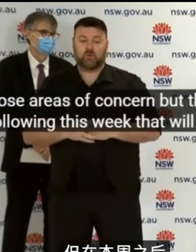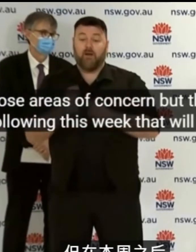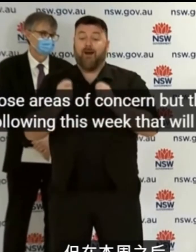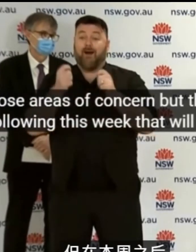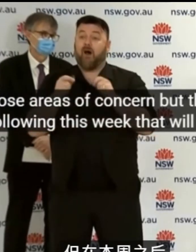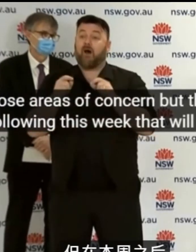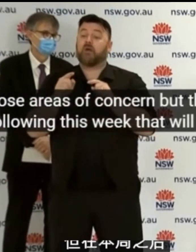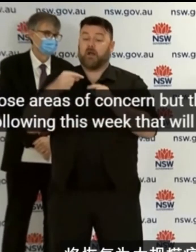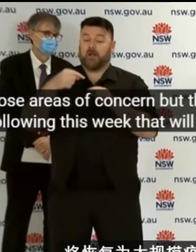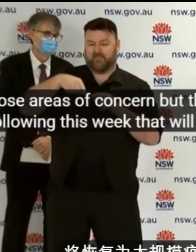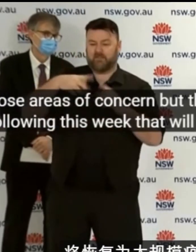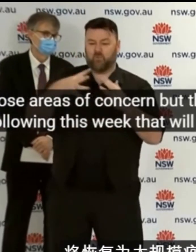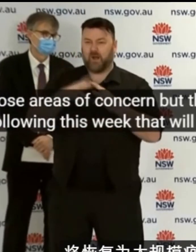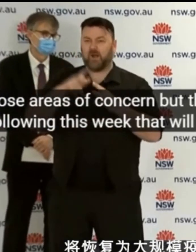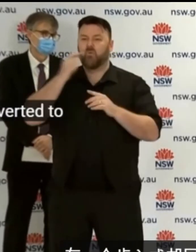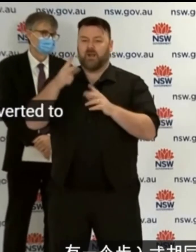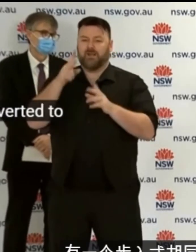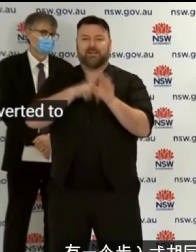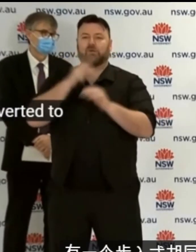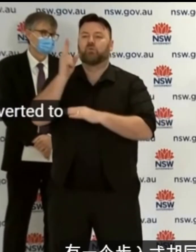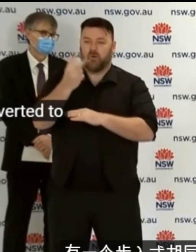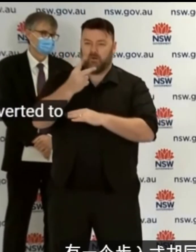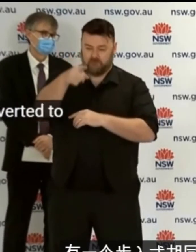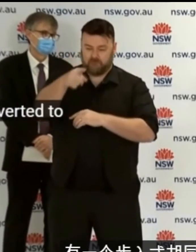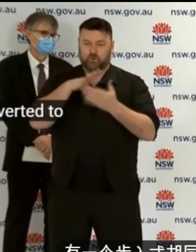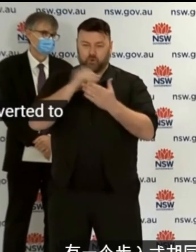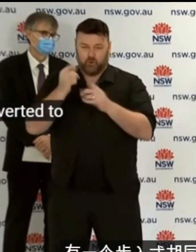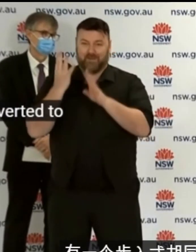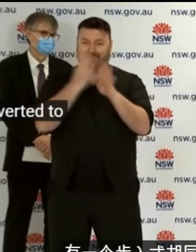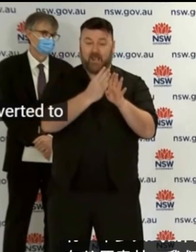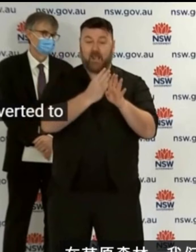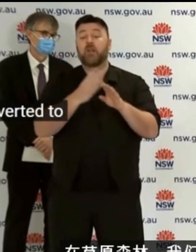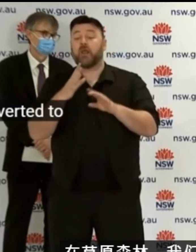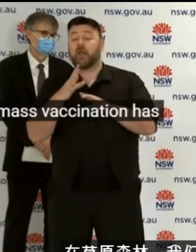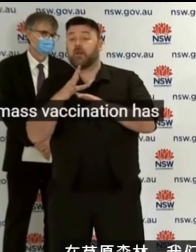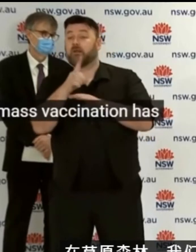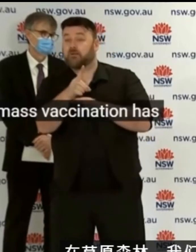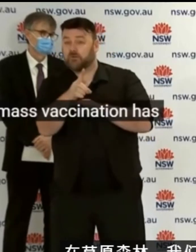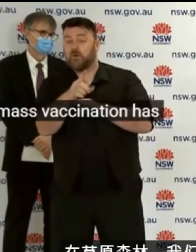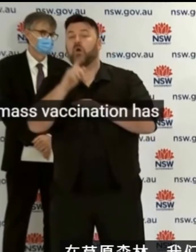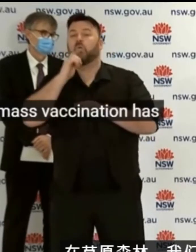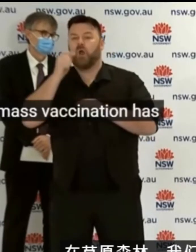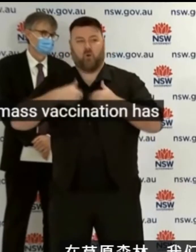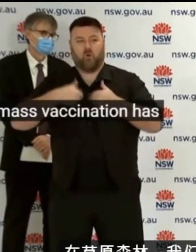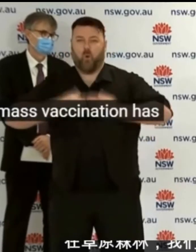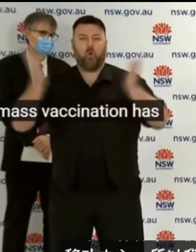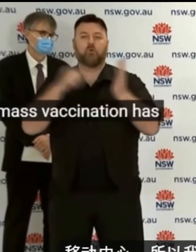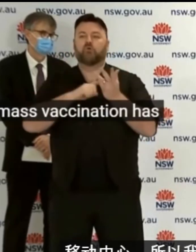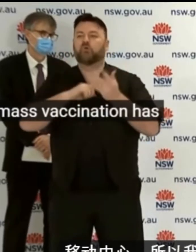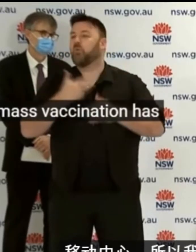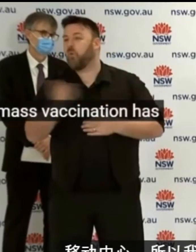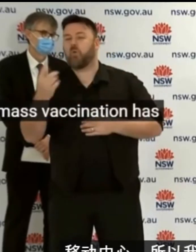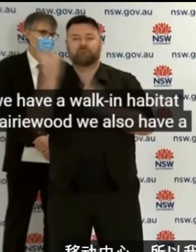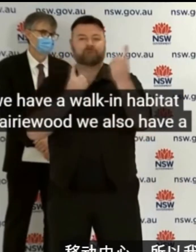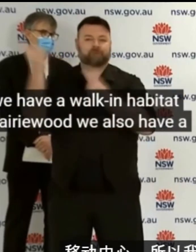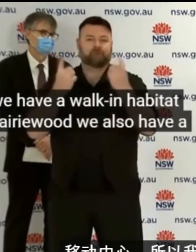mass vaccination hub. We have a walk-in hub at Prairie Wood. We also have a number of mobile hubs, so we're advertising or promoting